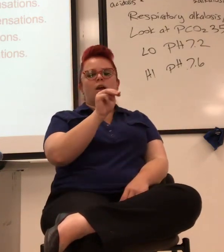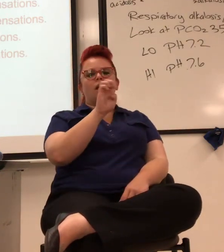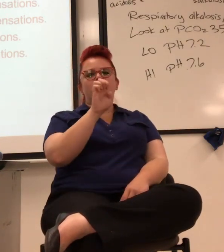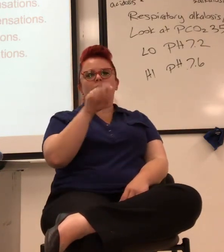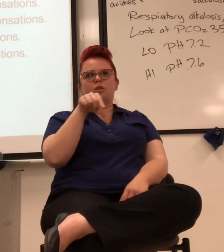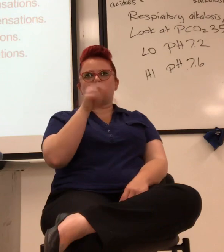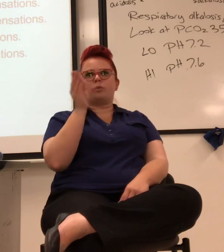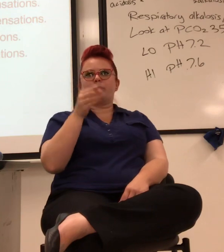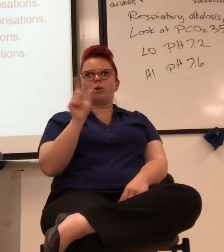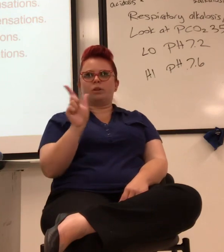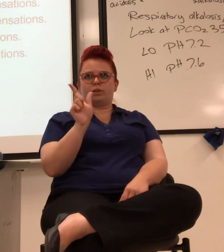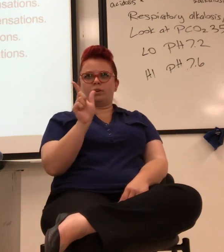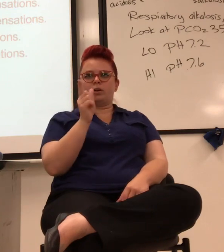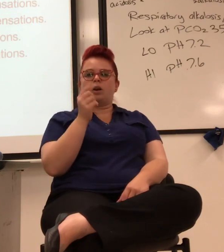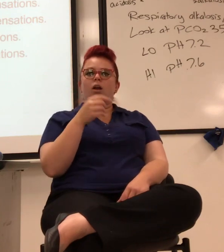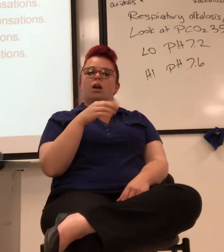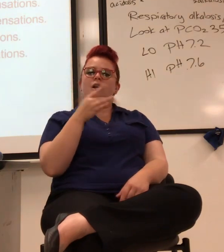alkalosis,